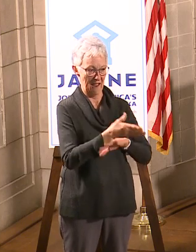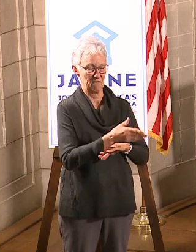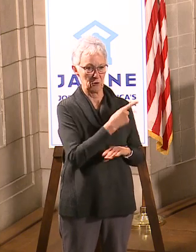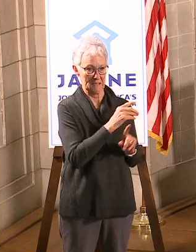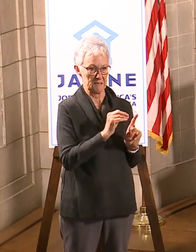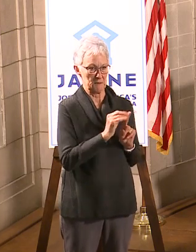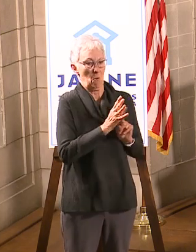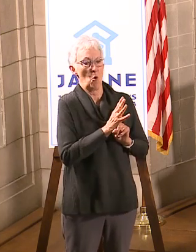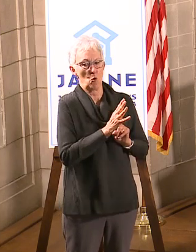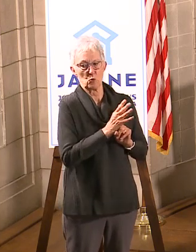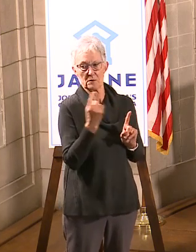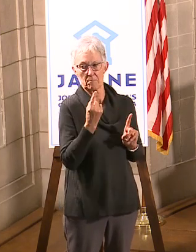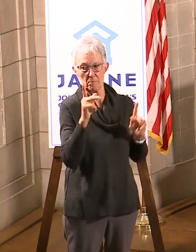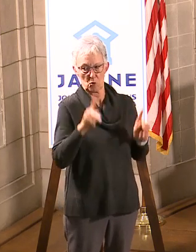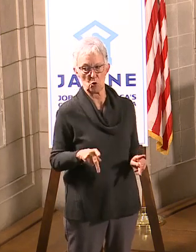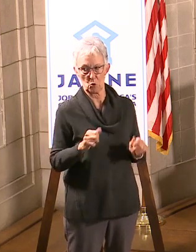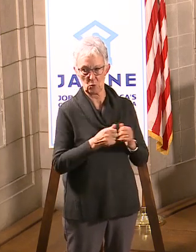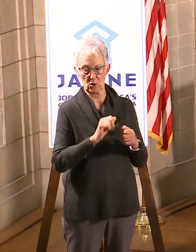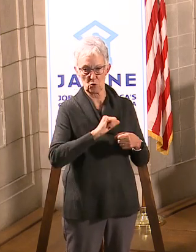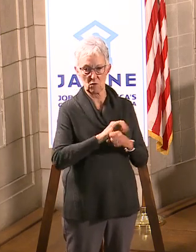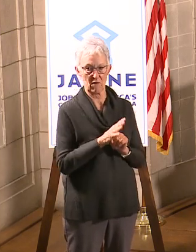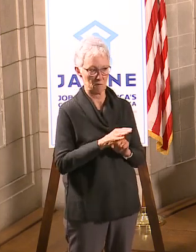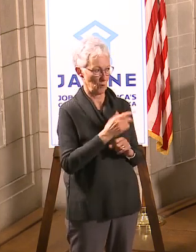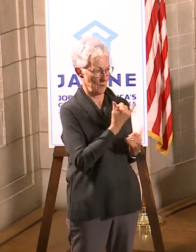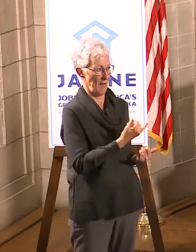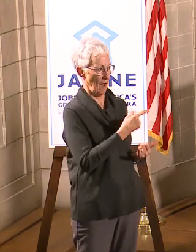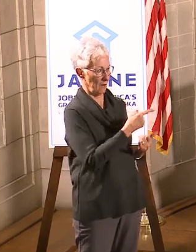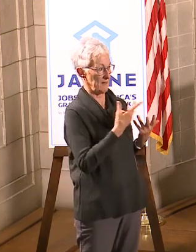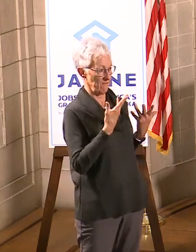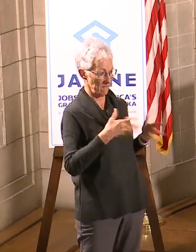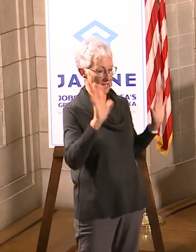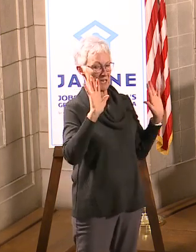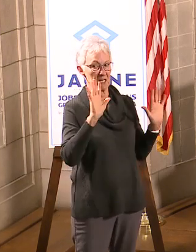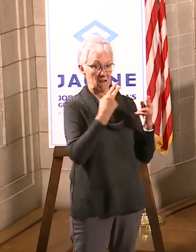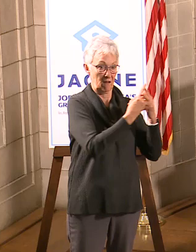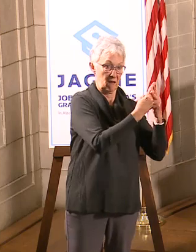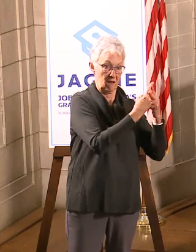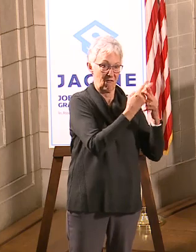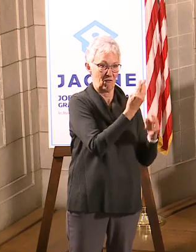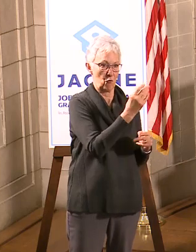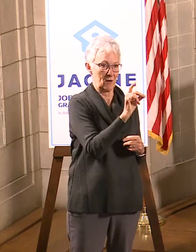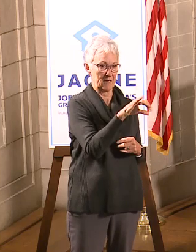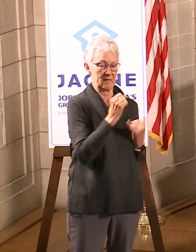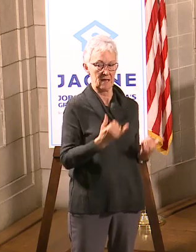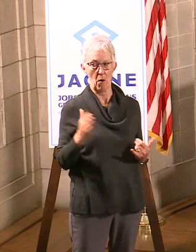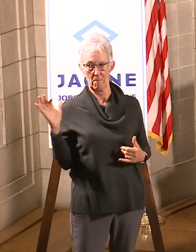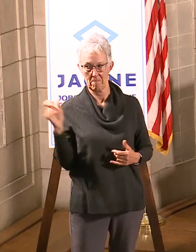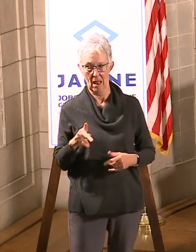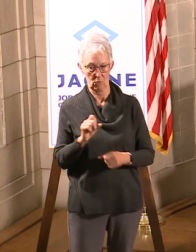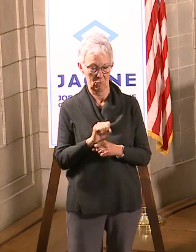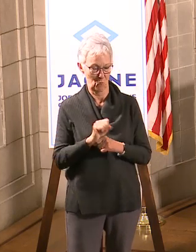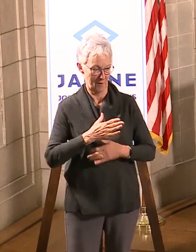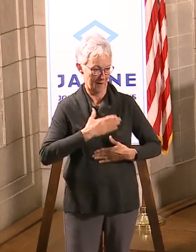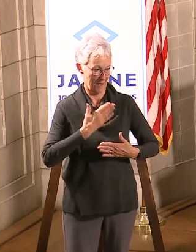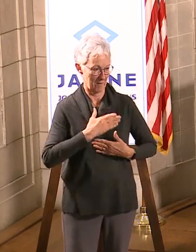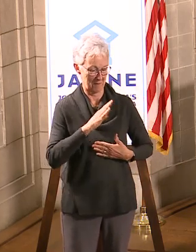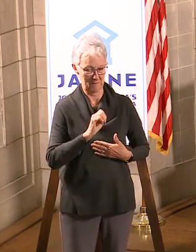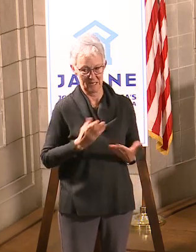exposure, and great to be able to get back out and be here with the folks that are working to slow the spread of the pandemic here.